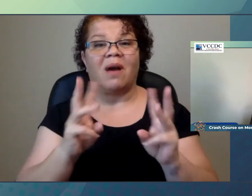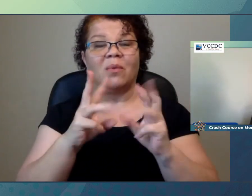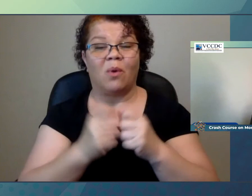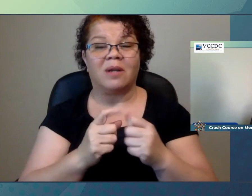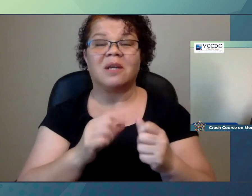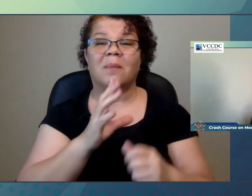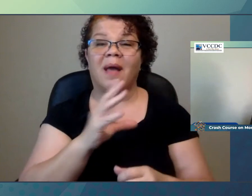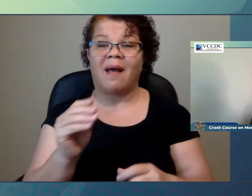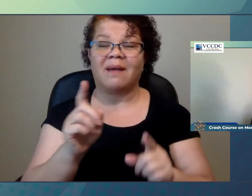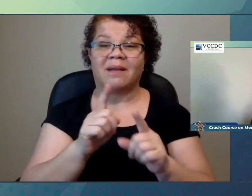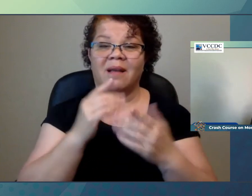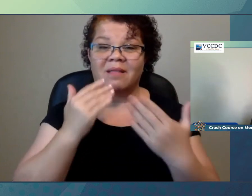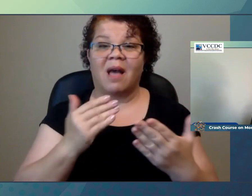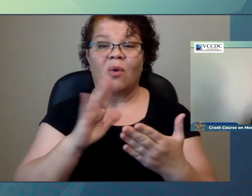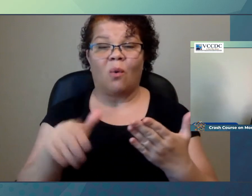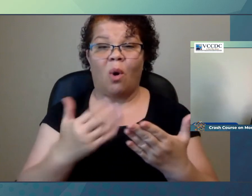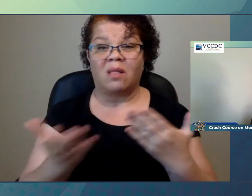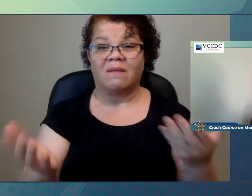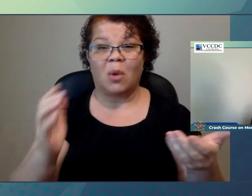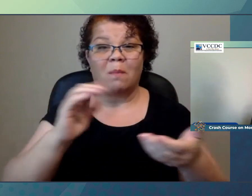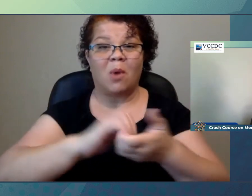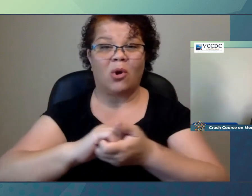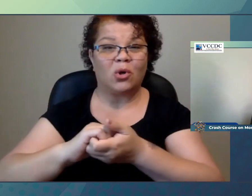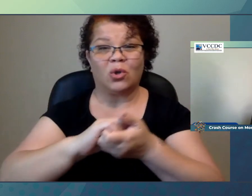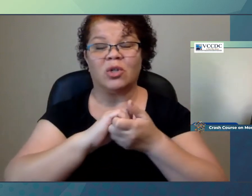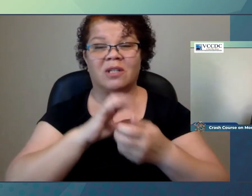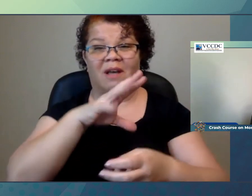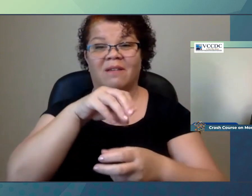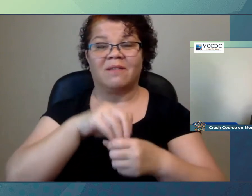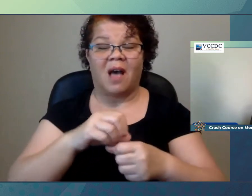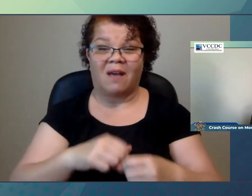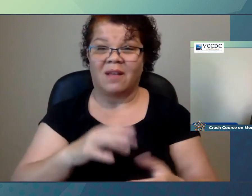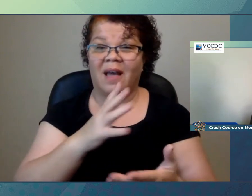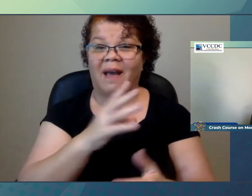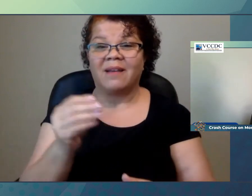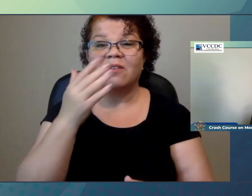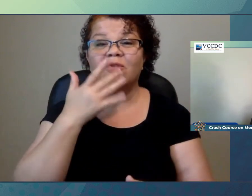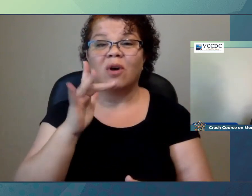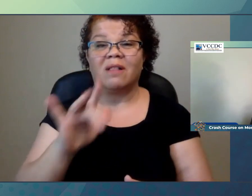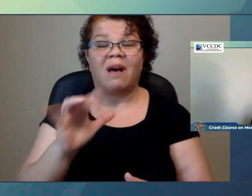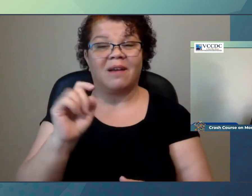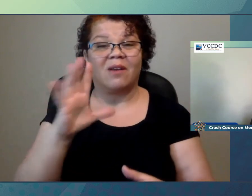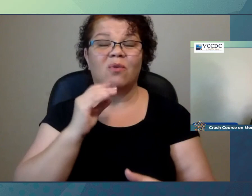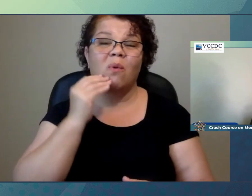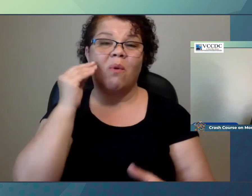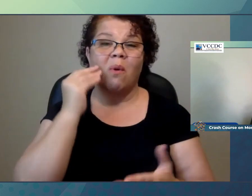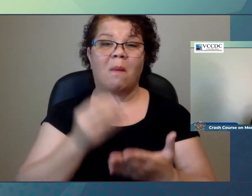of our other partners that are involved in this, and good luck to you in your home buying process.